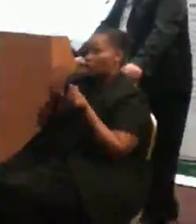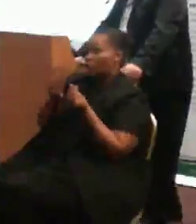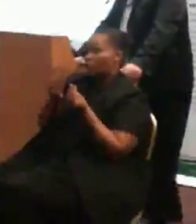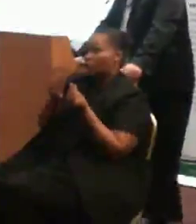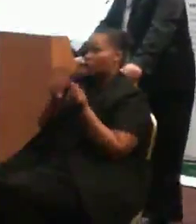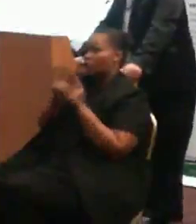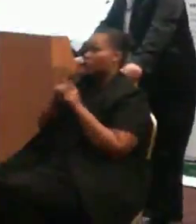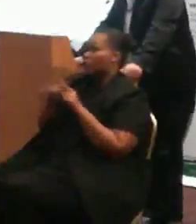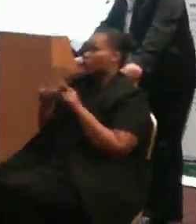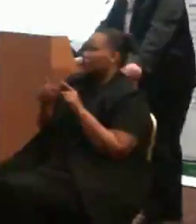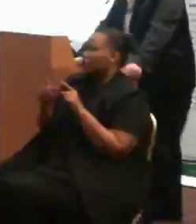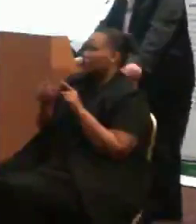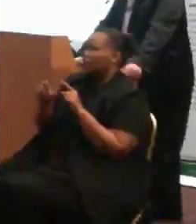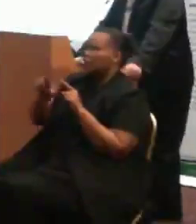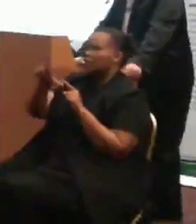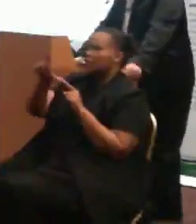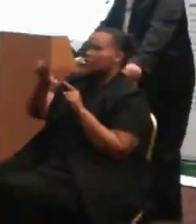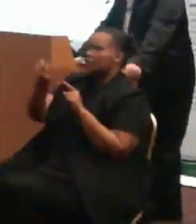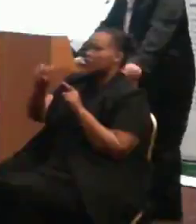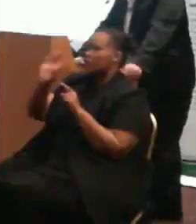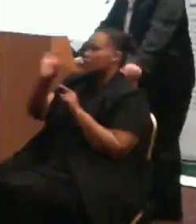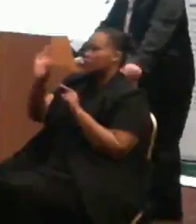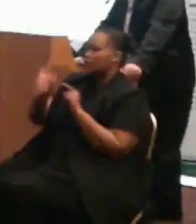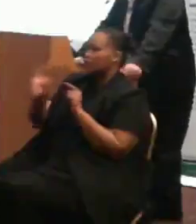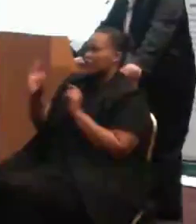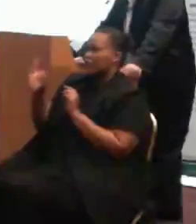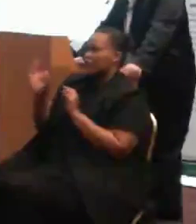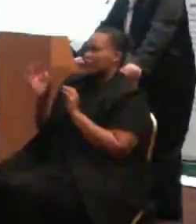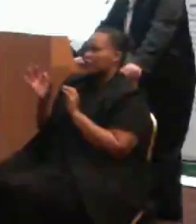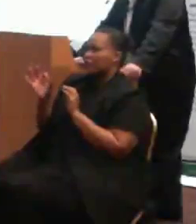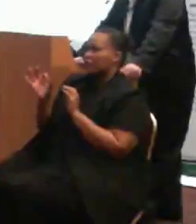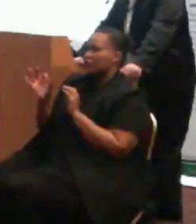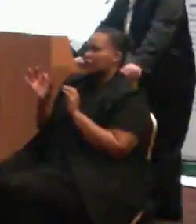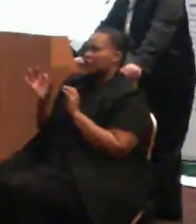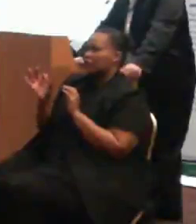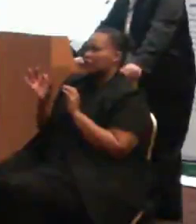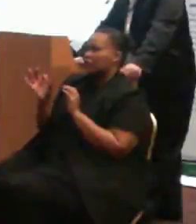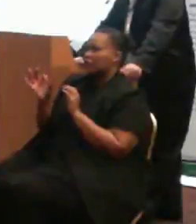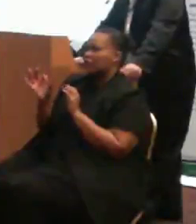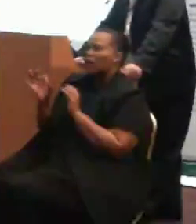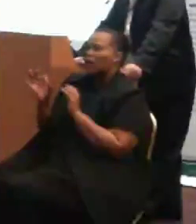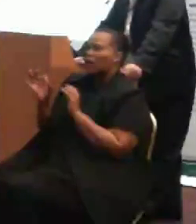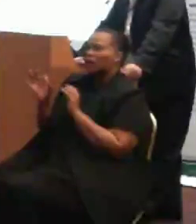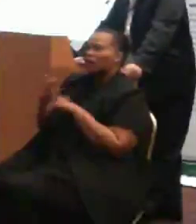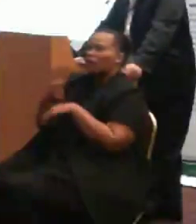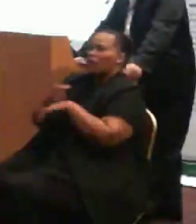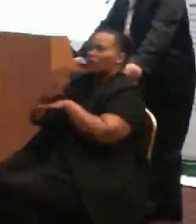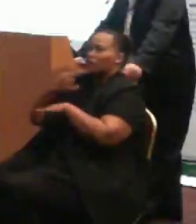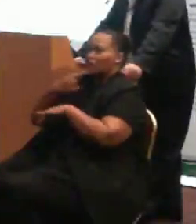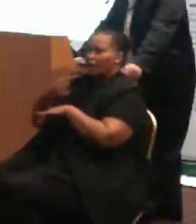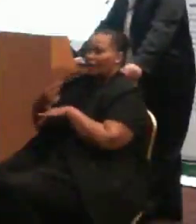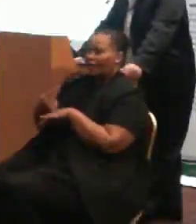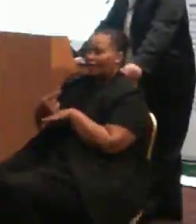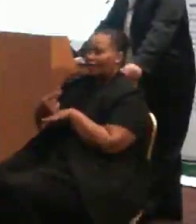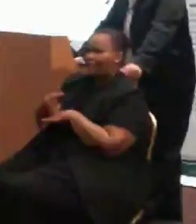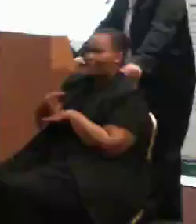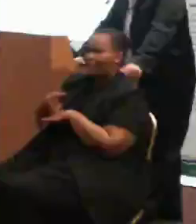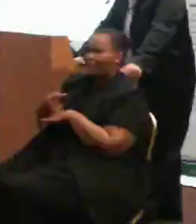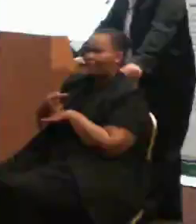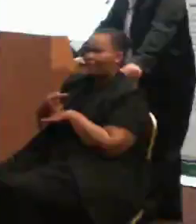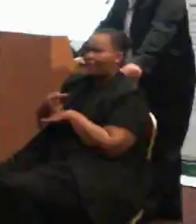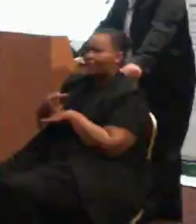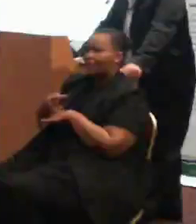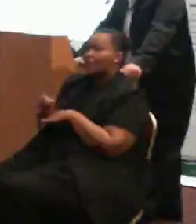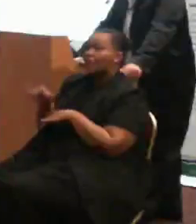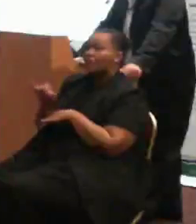surely a tariff increase of 70% before any fixing up of Eskom is premature. Because maybe if